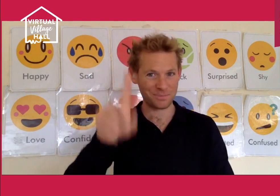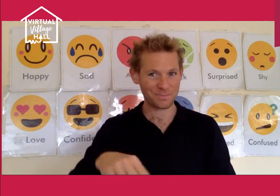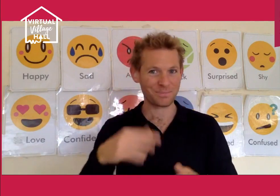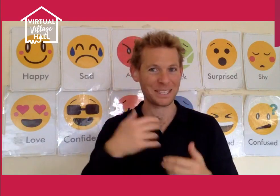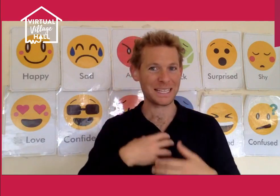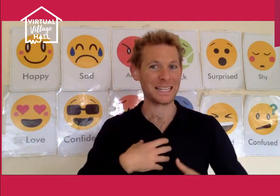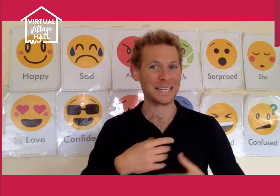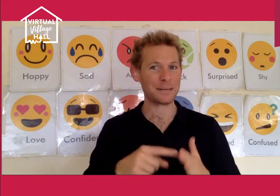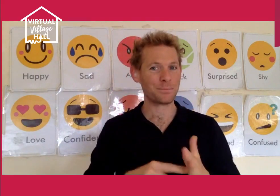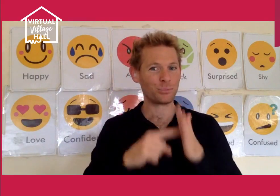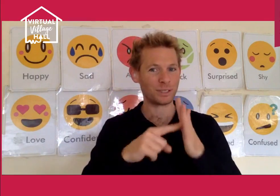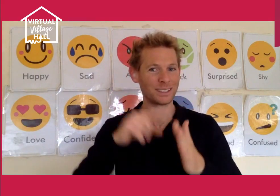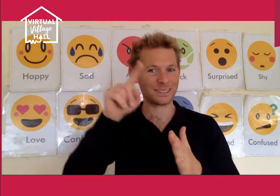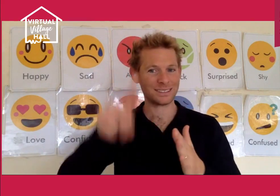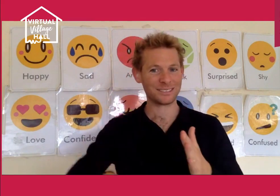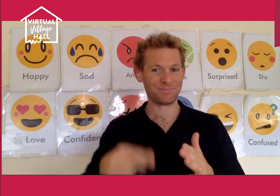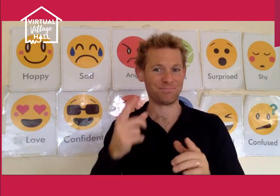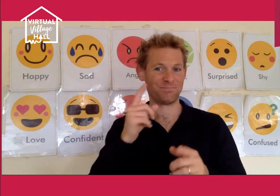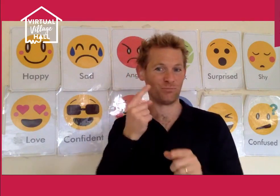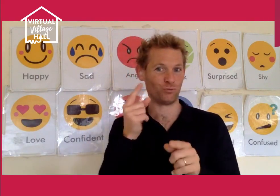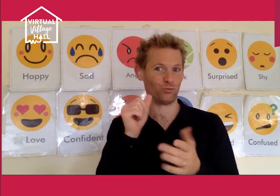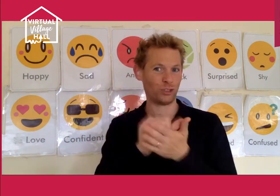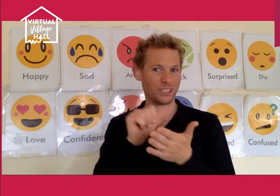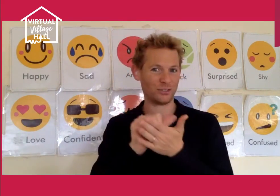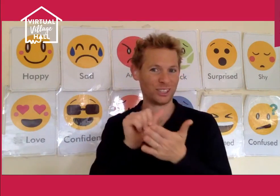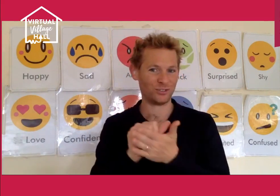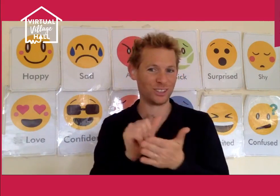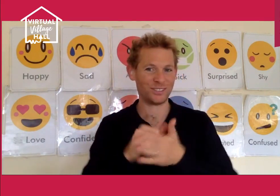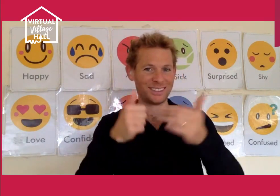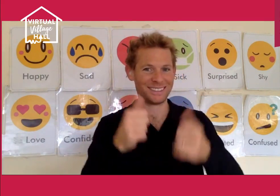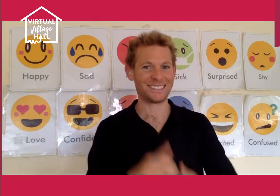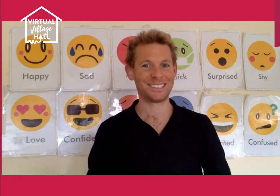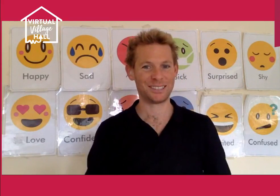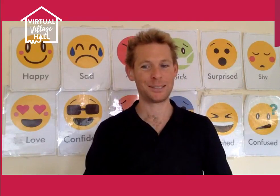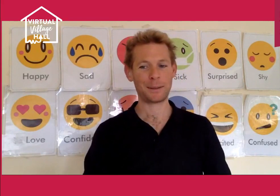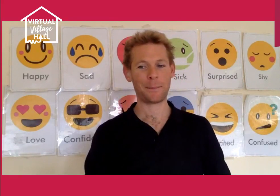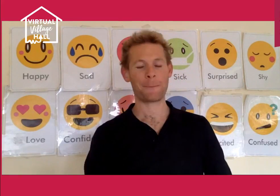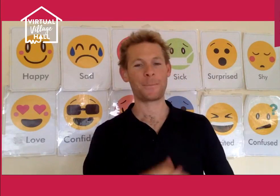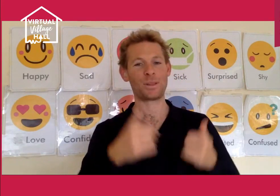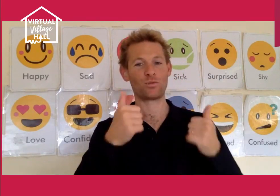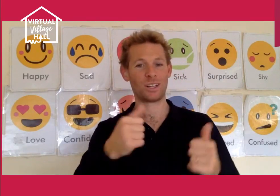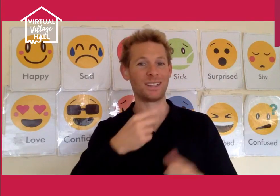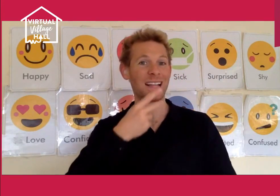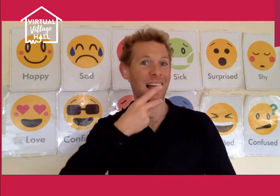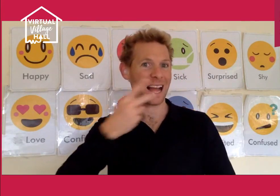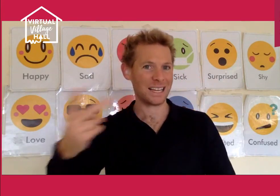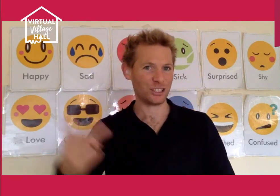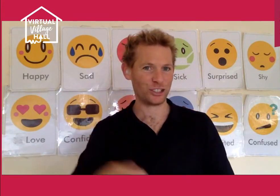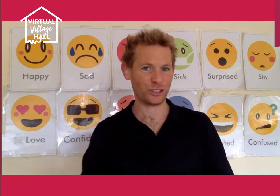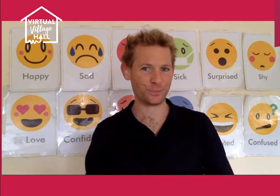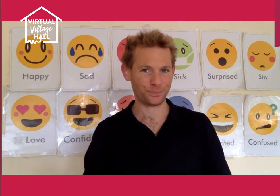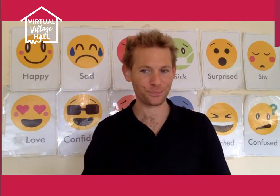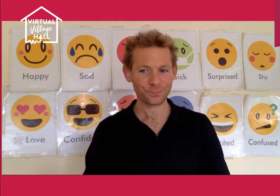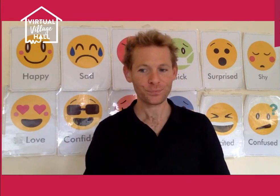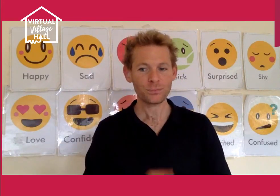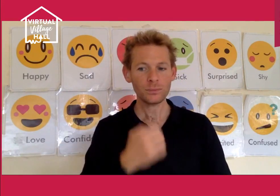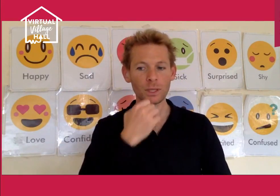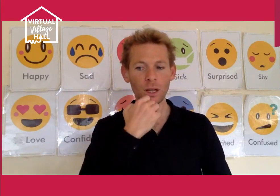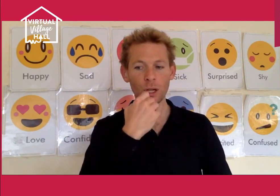Okay, well done, everyone. I've been keeping an eye on the comments and I'm so impressed. You're all right. Yeah, it's brilliant. Okay, now for the